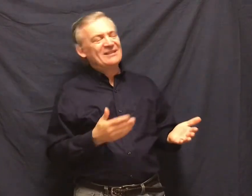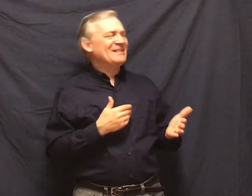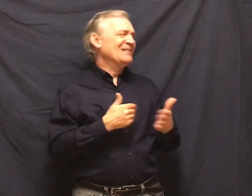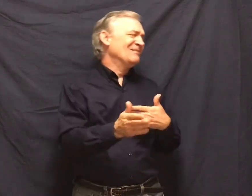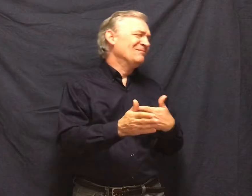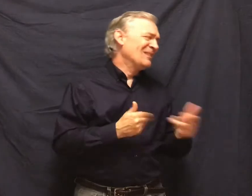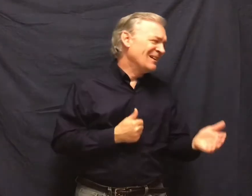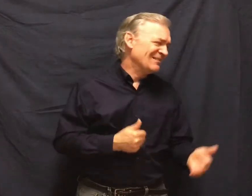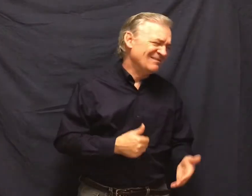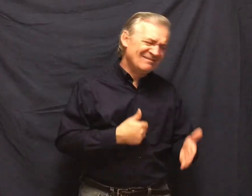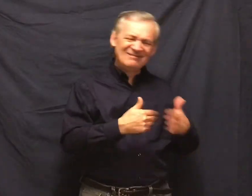No difference.